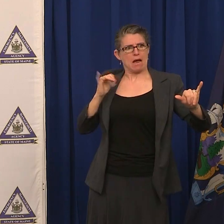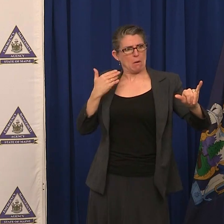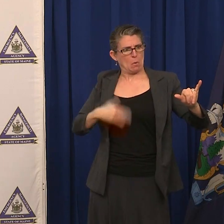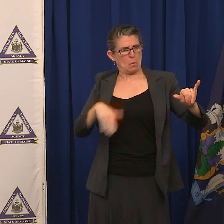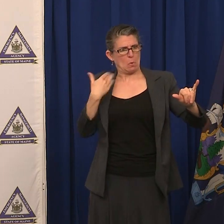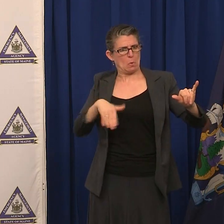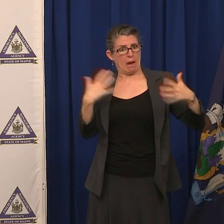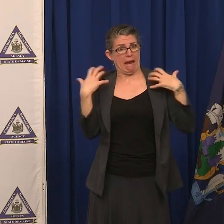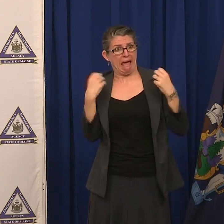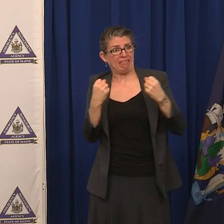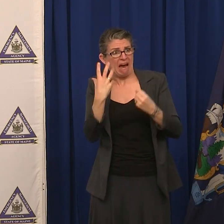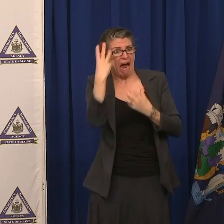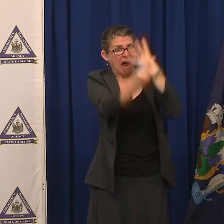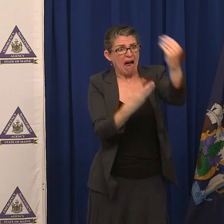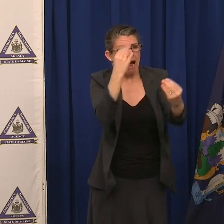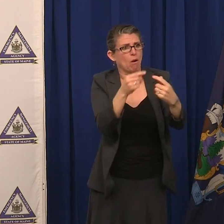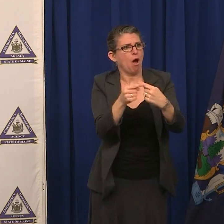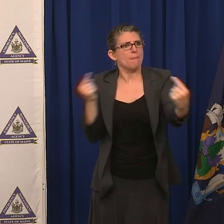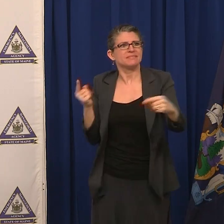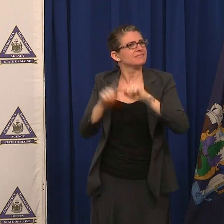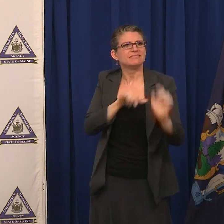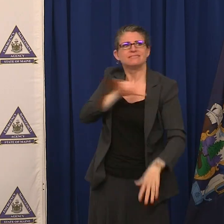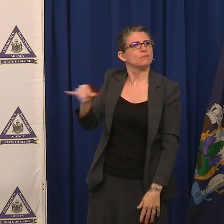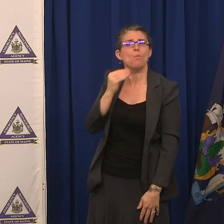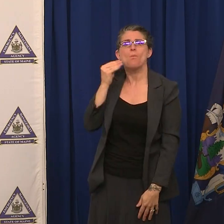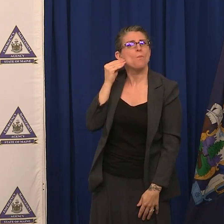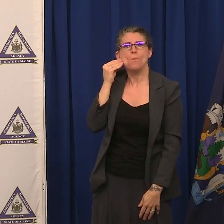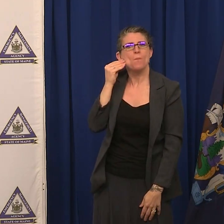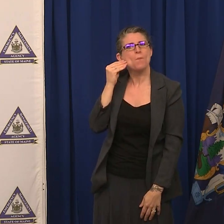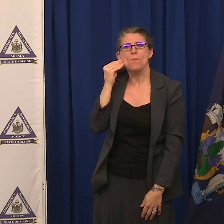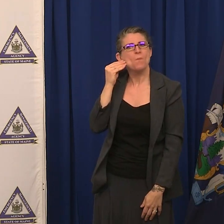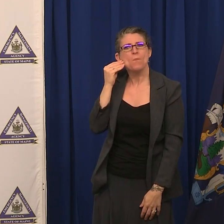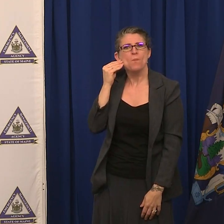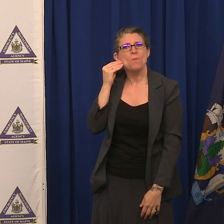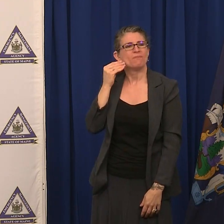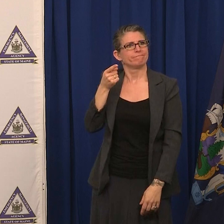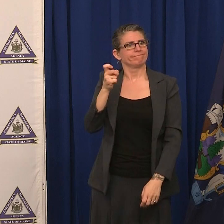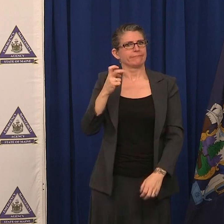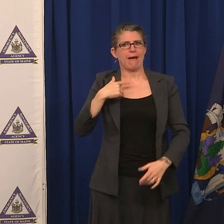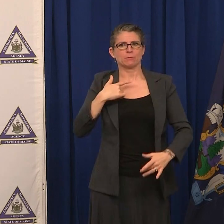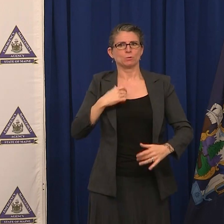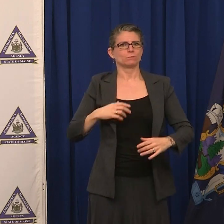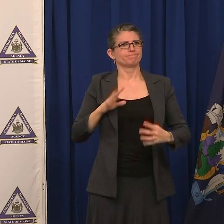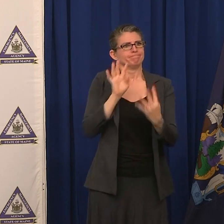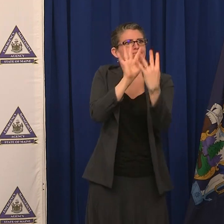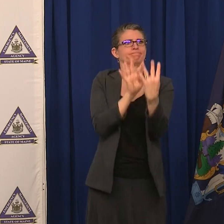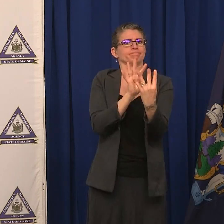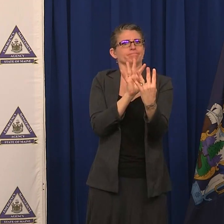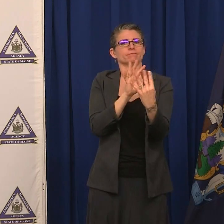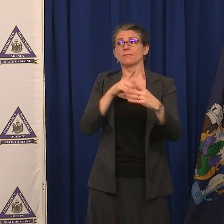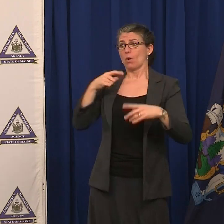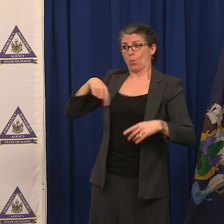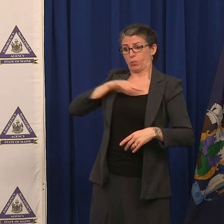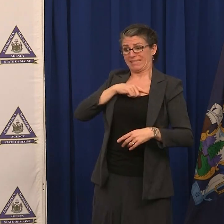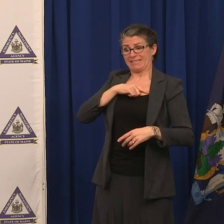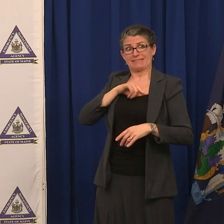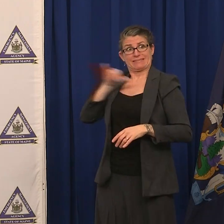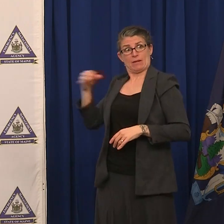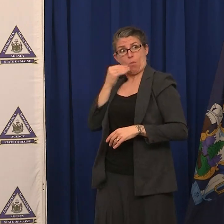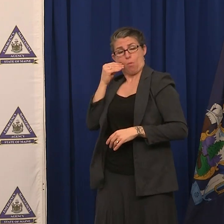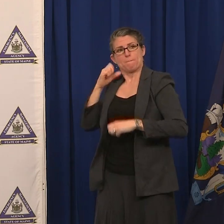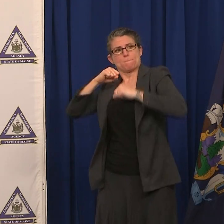They are racing to the front lines to care for those who are ill and who are in